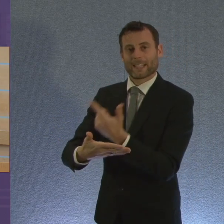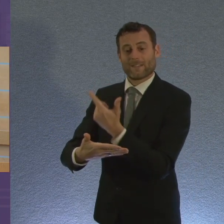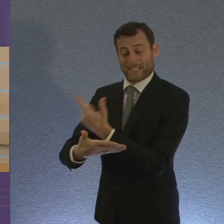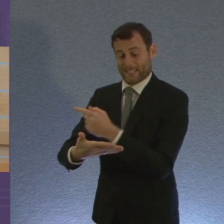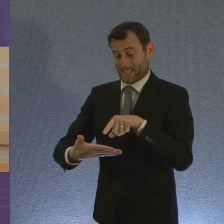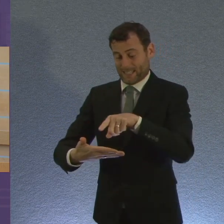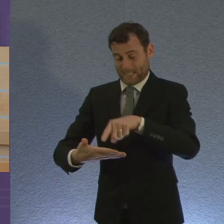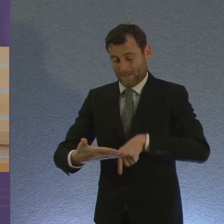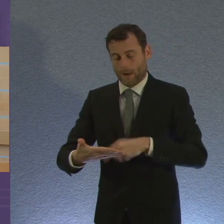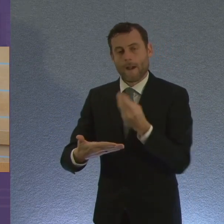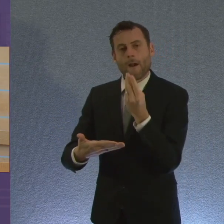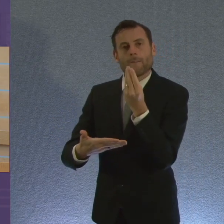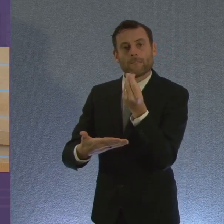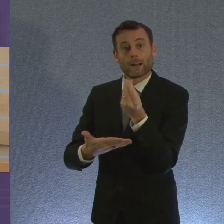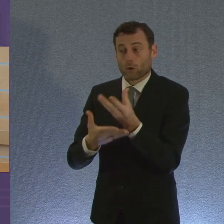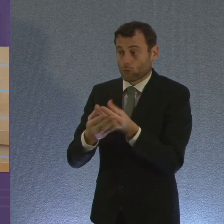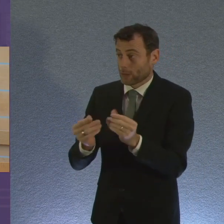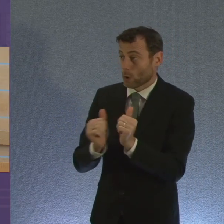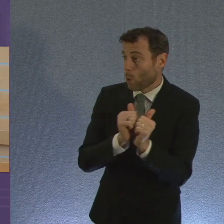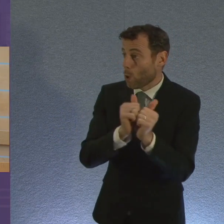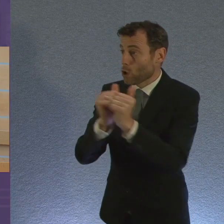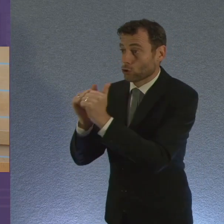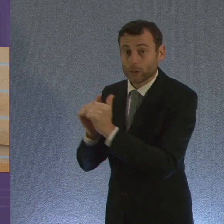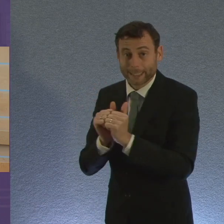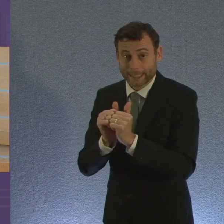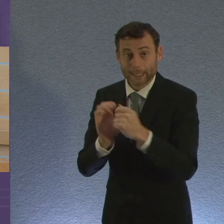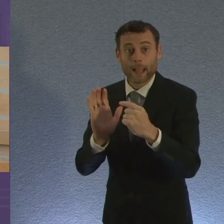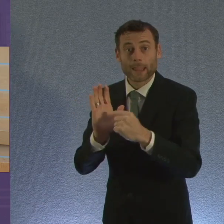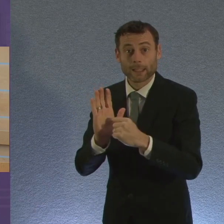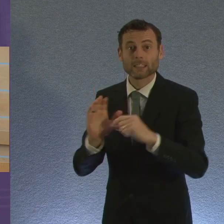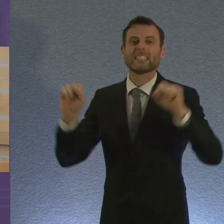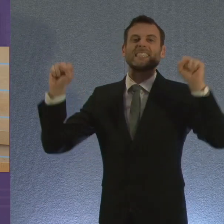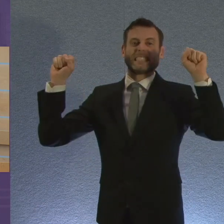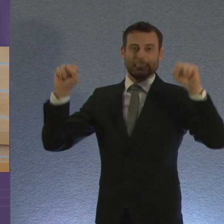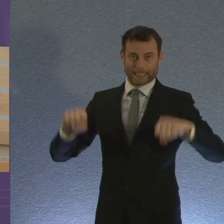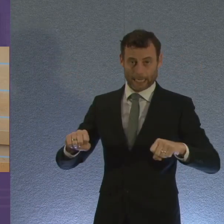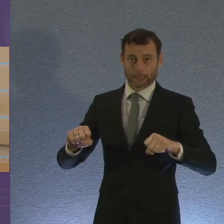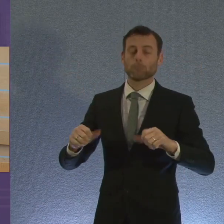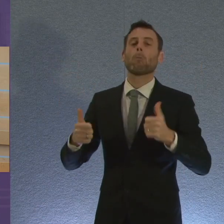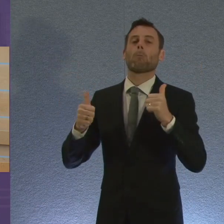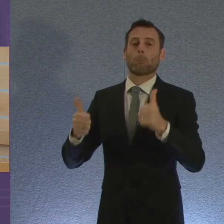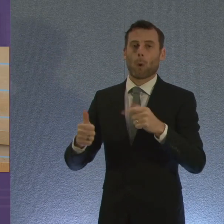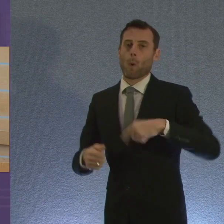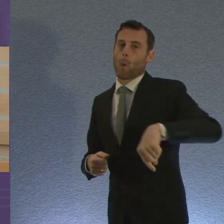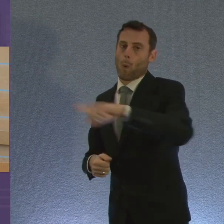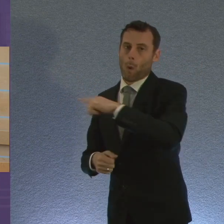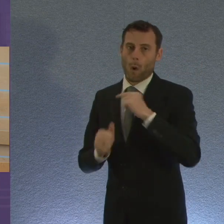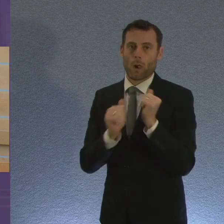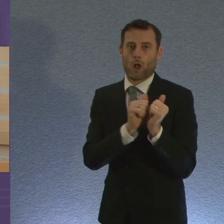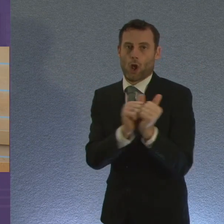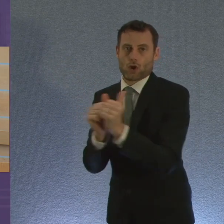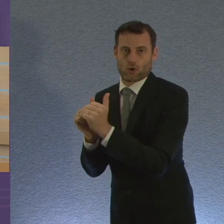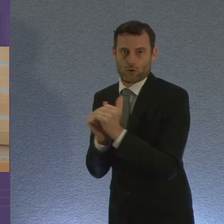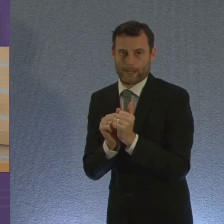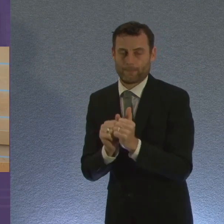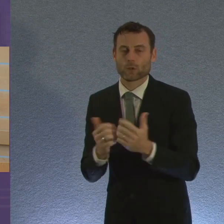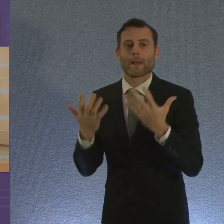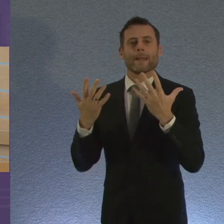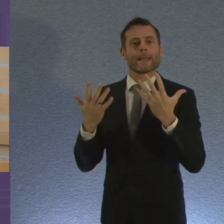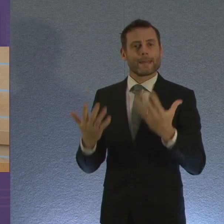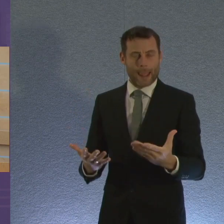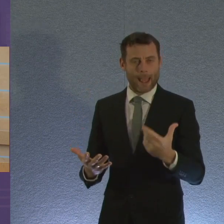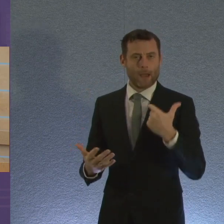Bill financial resolution be agreed. Are we all agreed? Yes. We are agreed. Thank you. Now, I would advise members at this stage that the